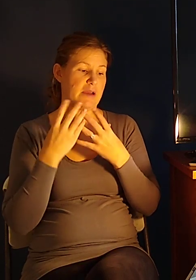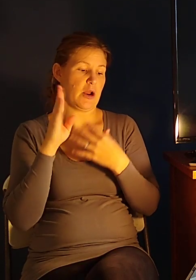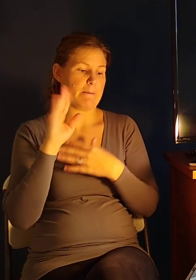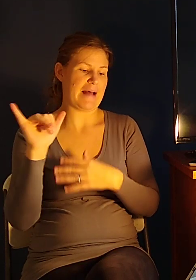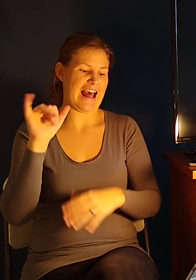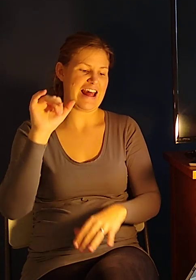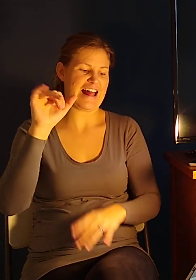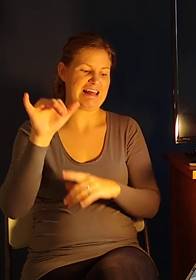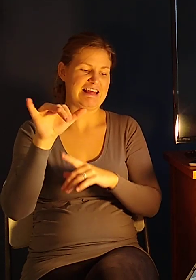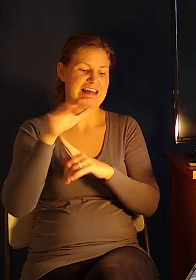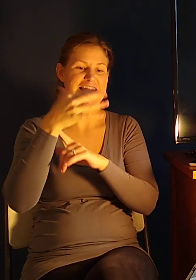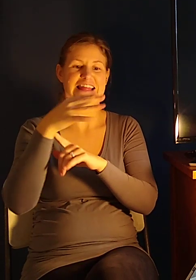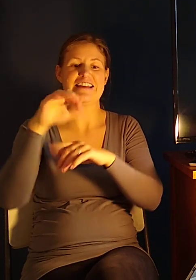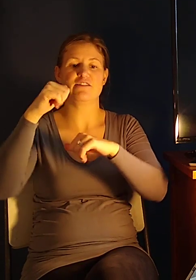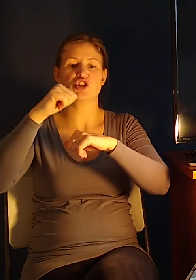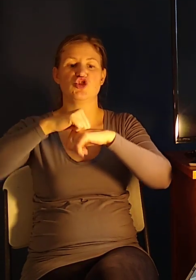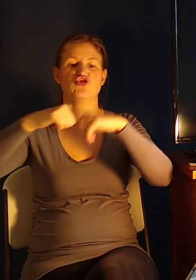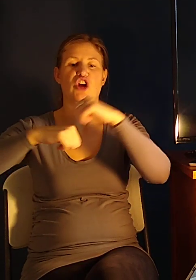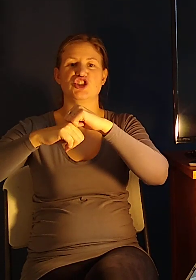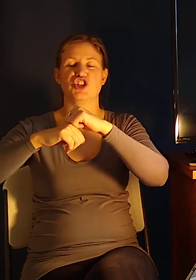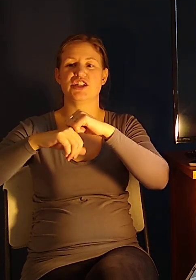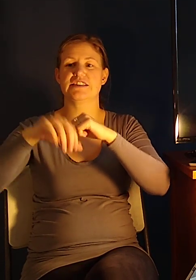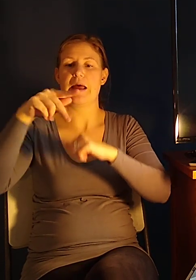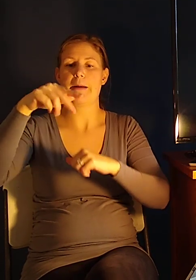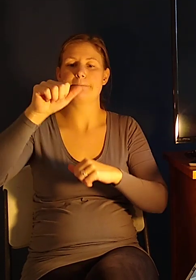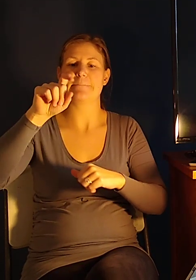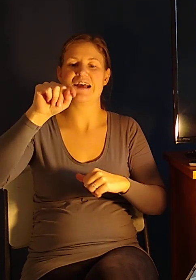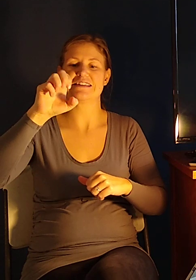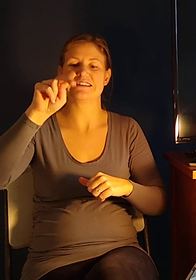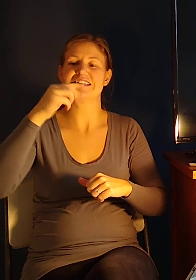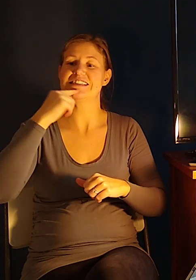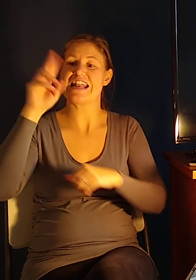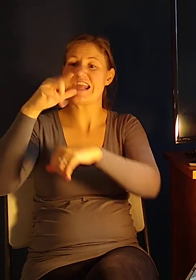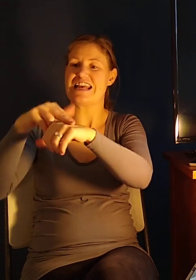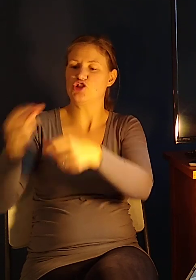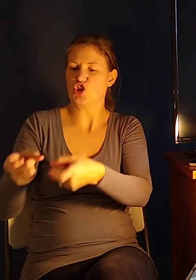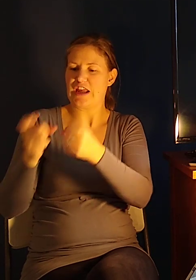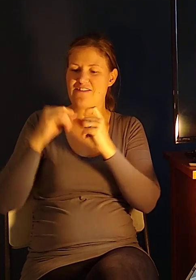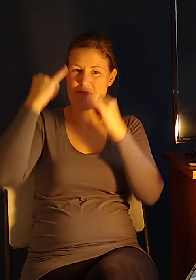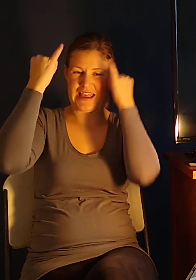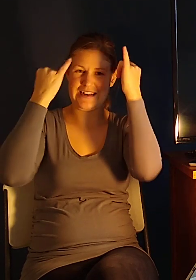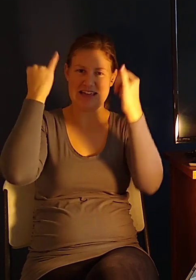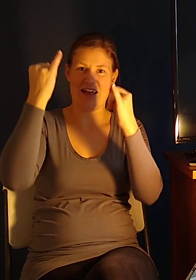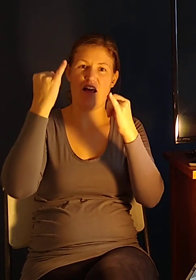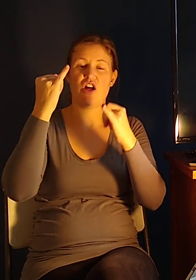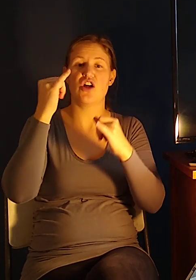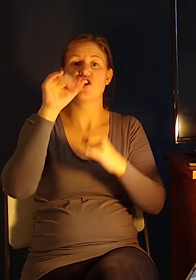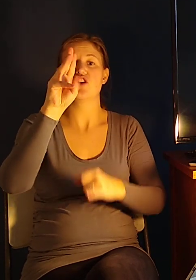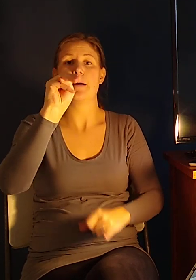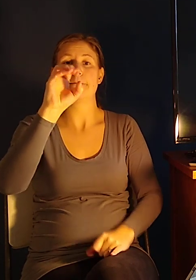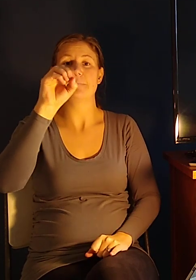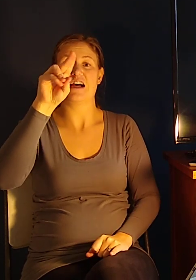of that nature gave him the idea. The modular units provided enough flexibility for the